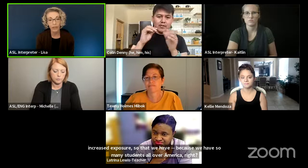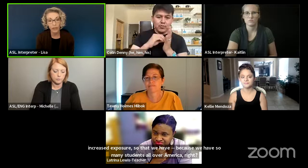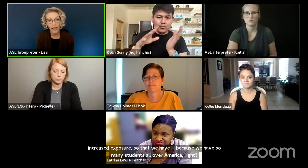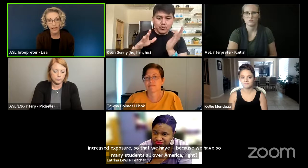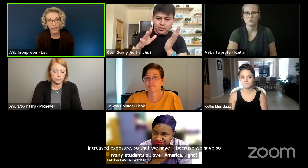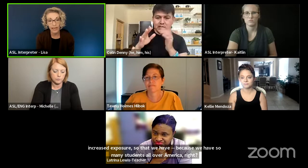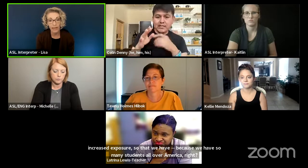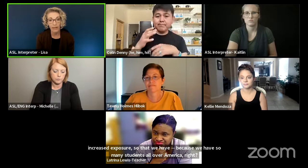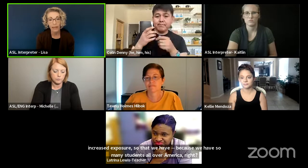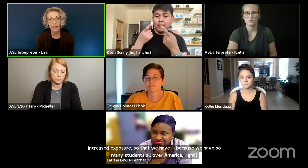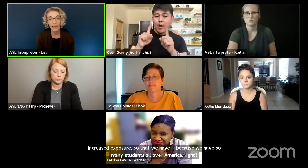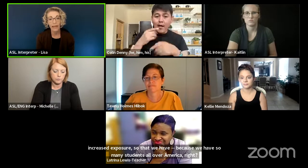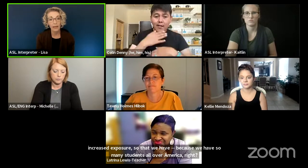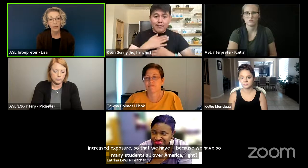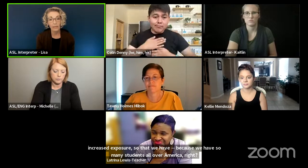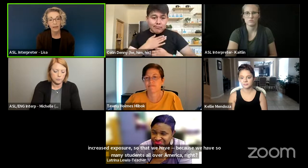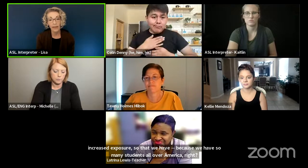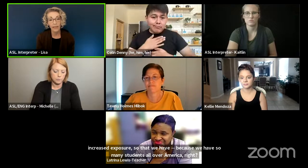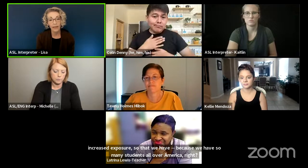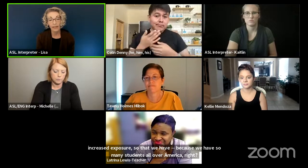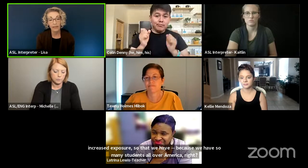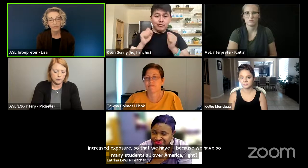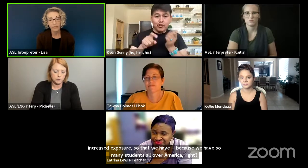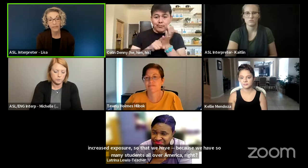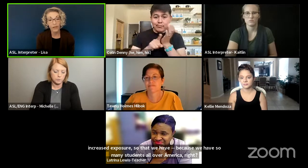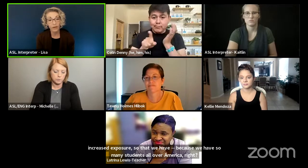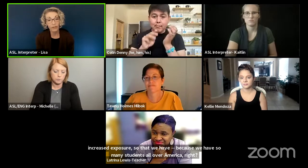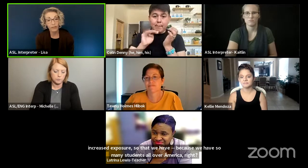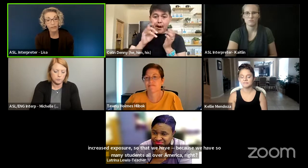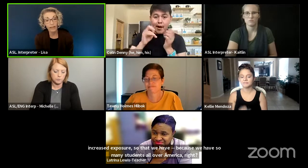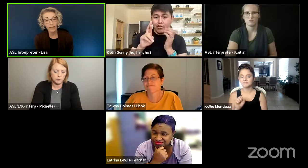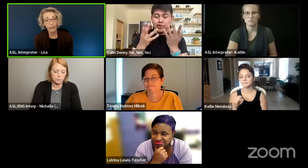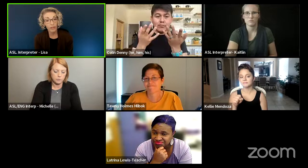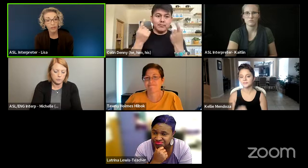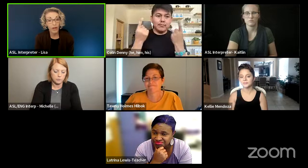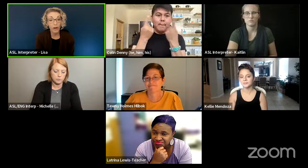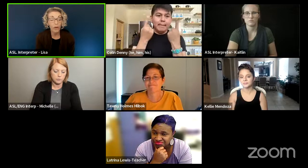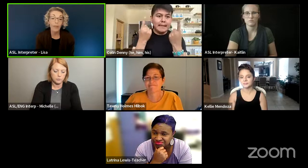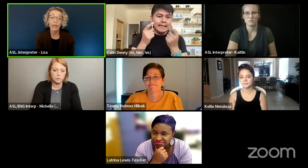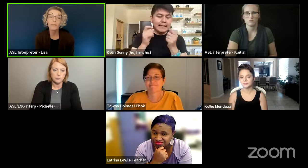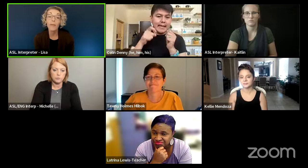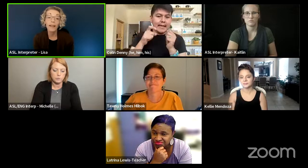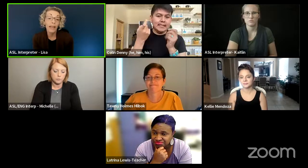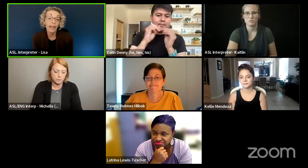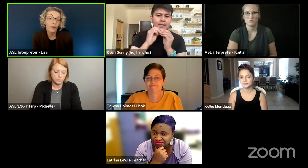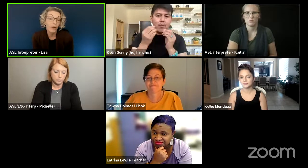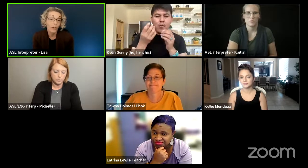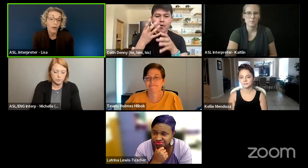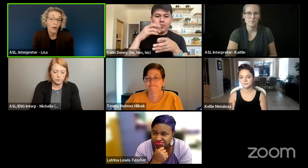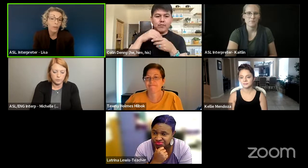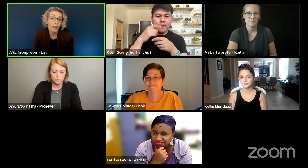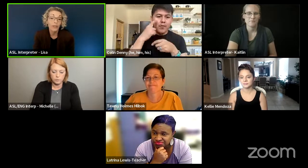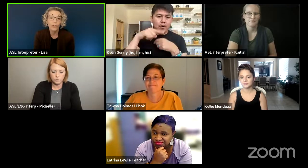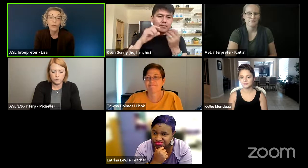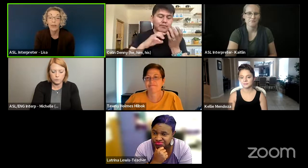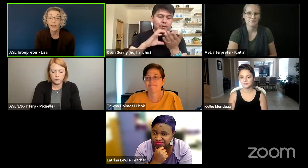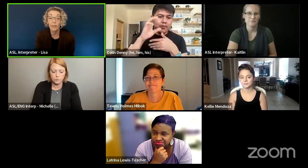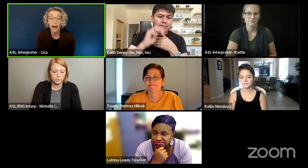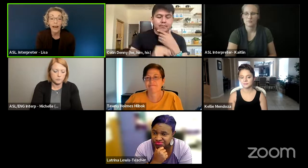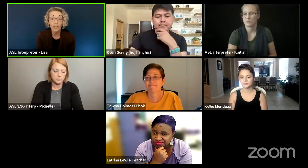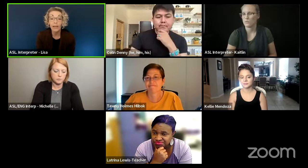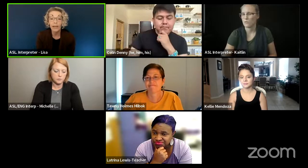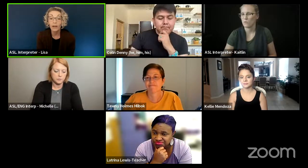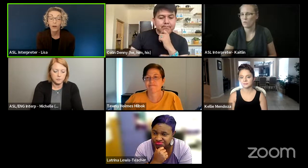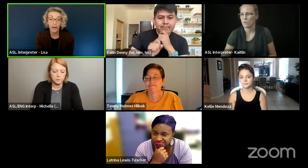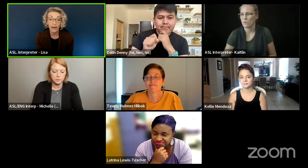if they could learn ASL, and then, they could know, or they could do it for their own pleasure, or they